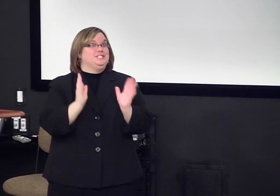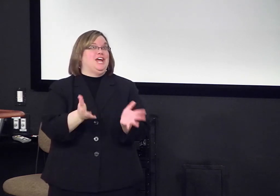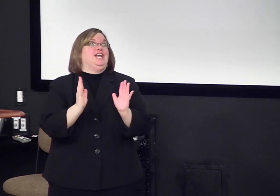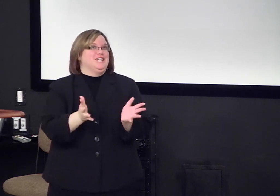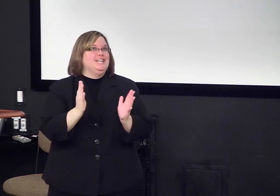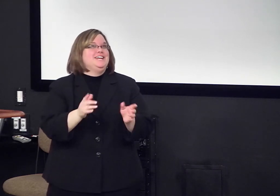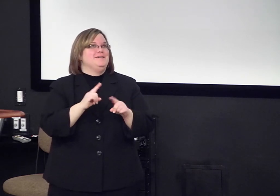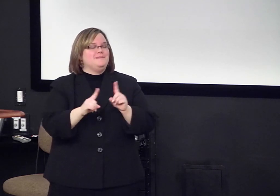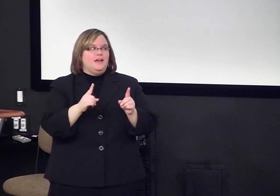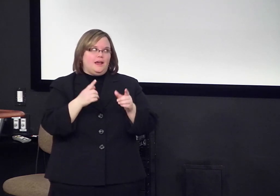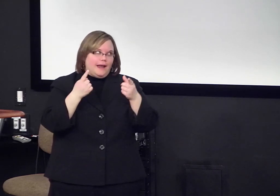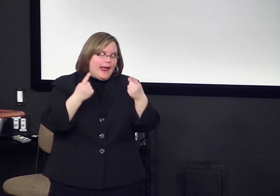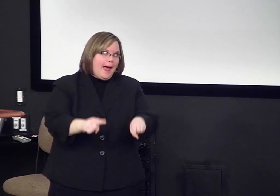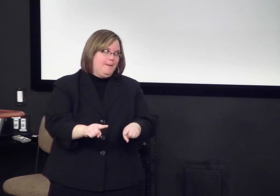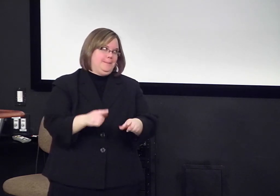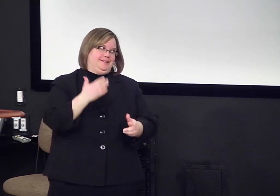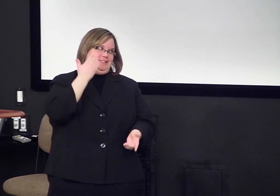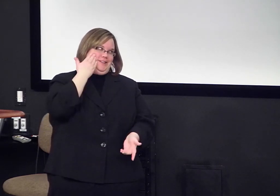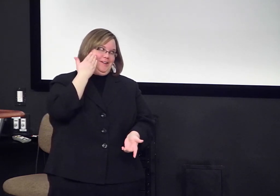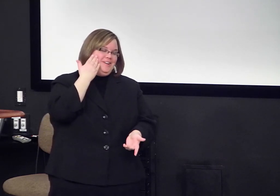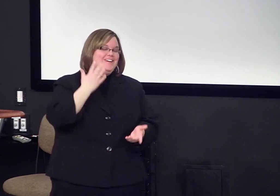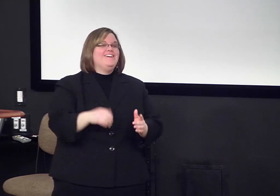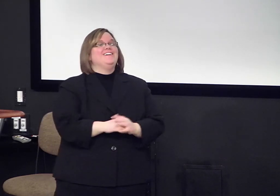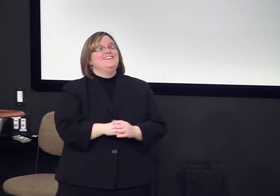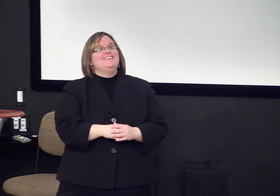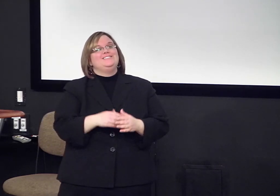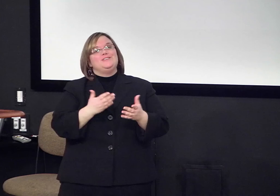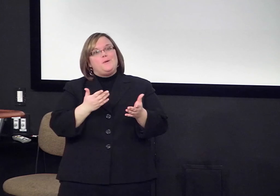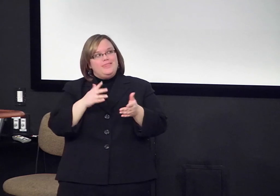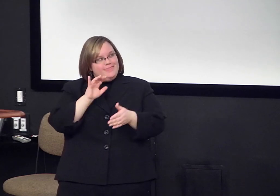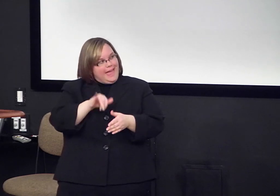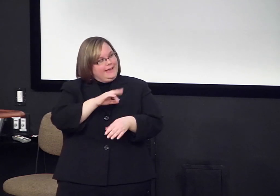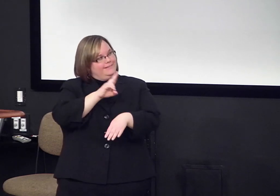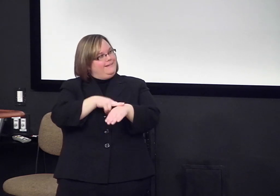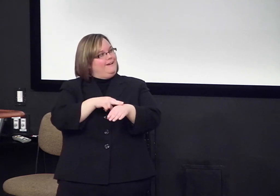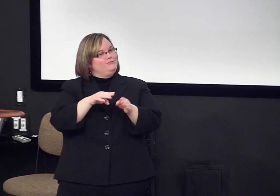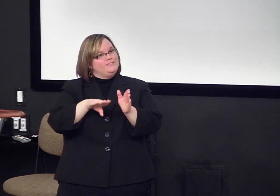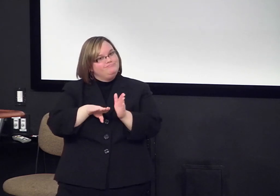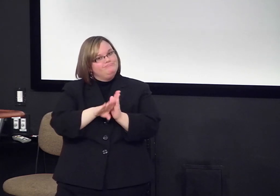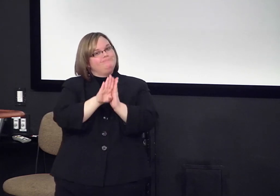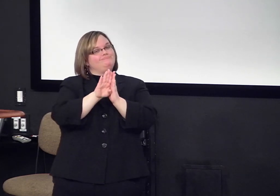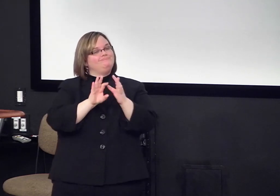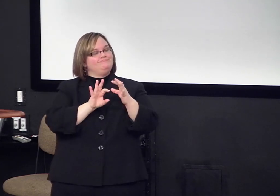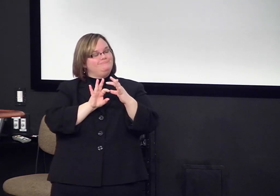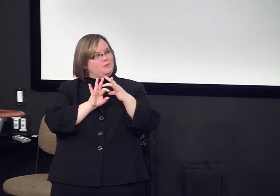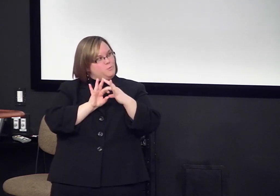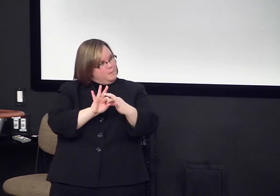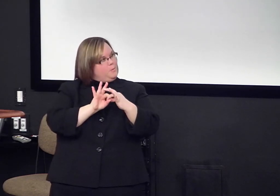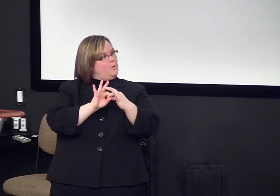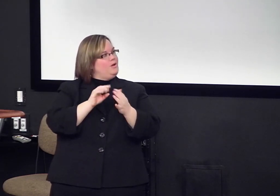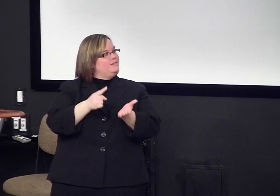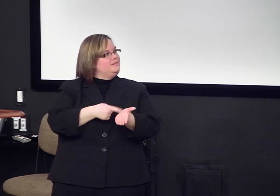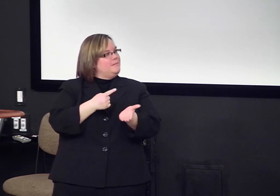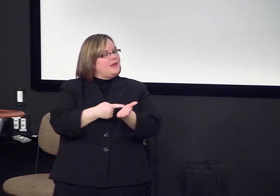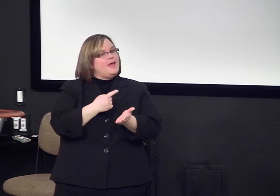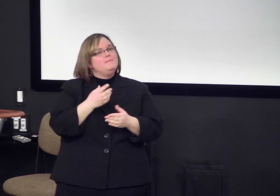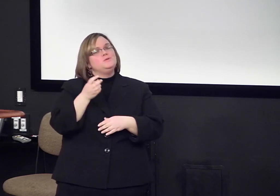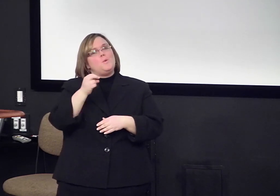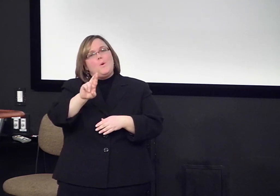and we don't necessarily get into heavy content, you know, conversations, but sometimes a question is asked by the deaf